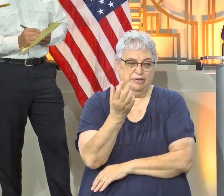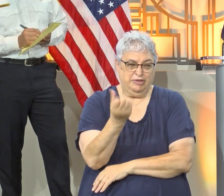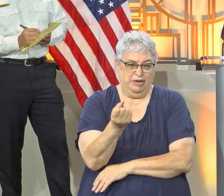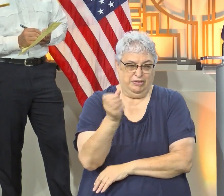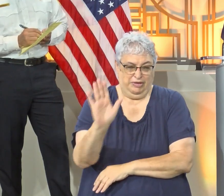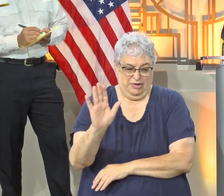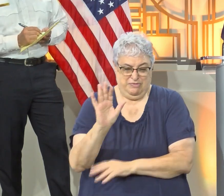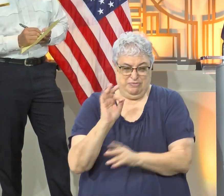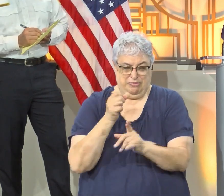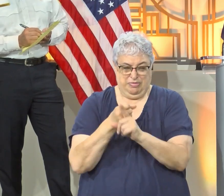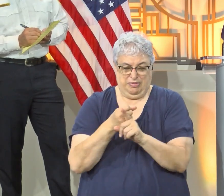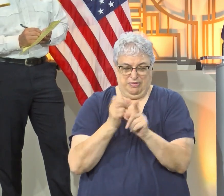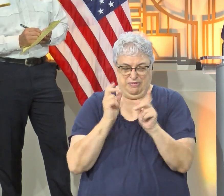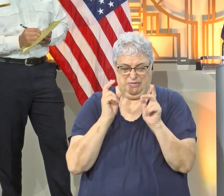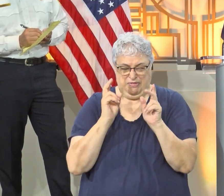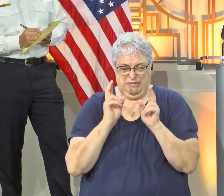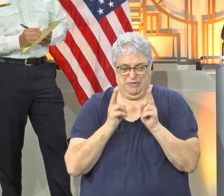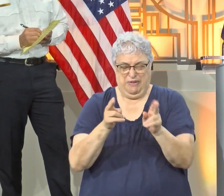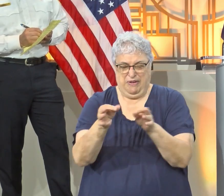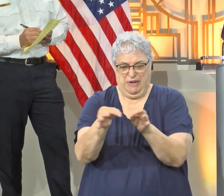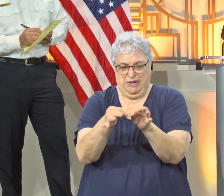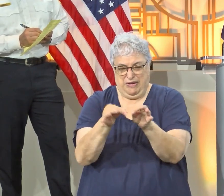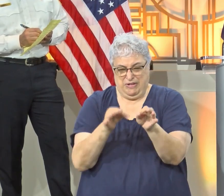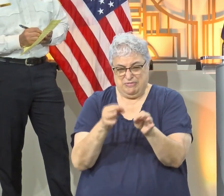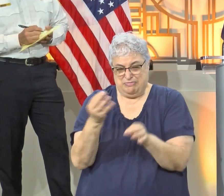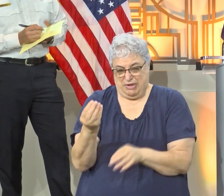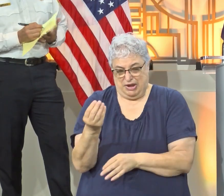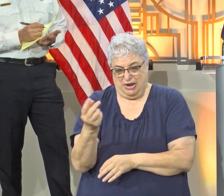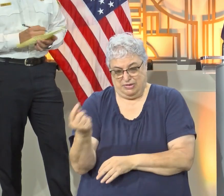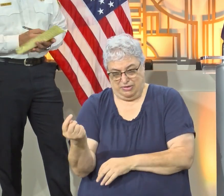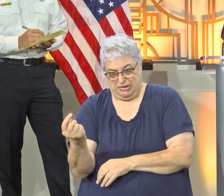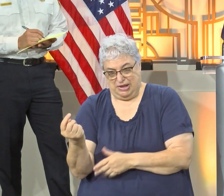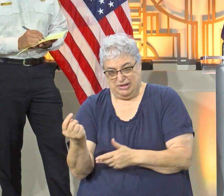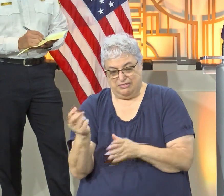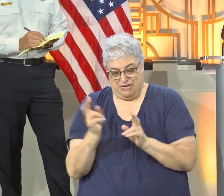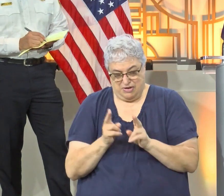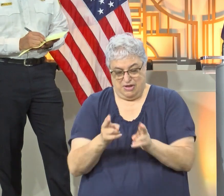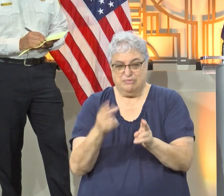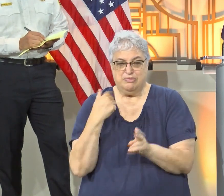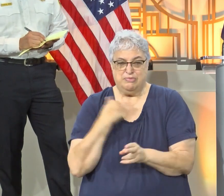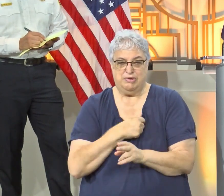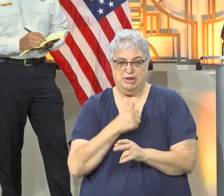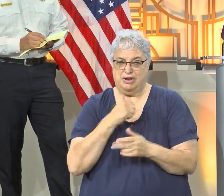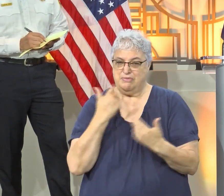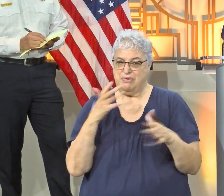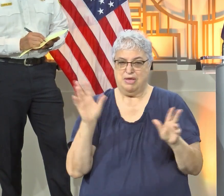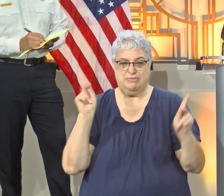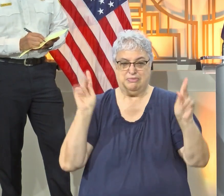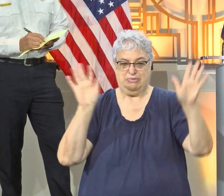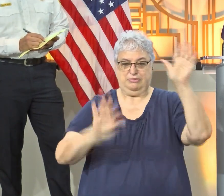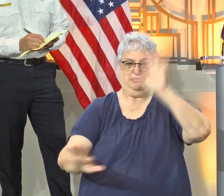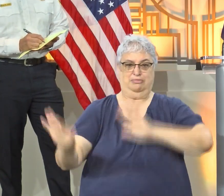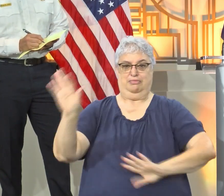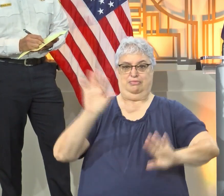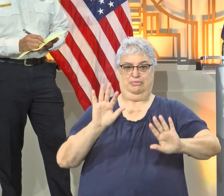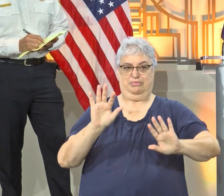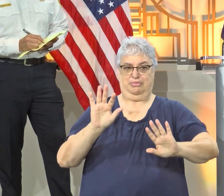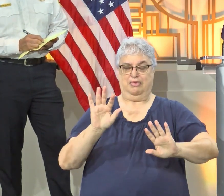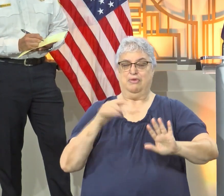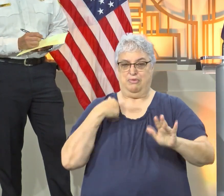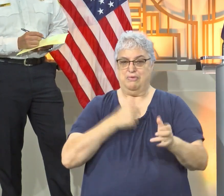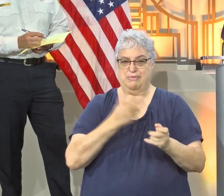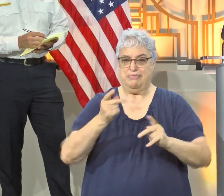if the storm should speed up, for example, and comes in on Monday, Tuesday, we simply did not want people not to be